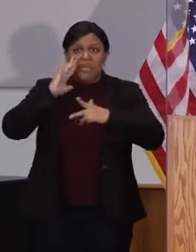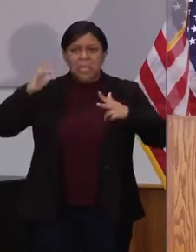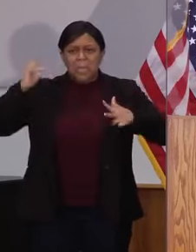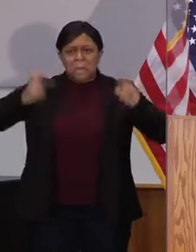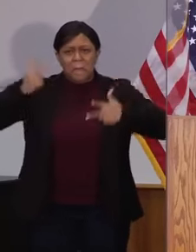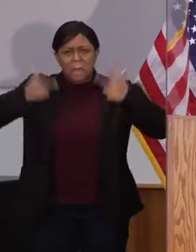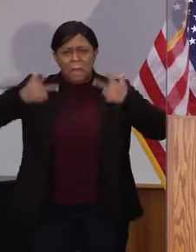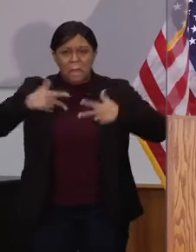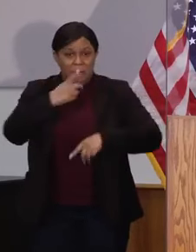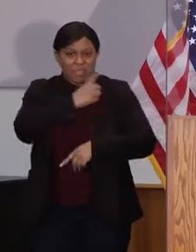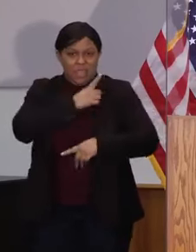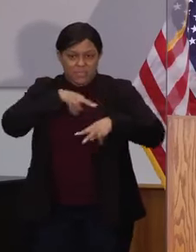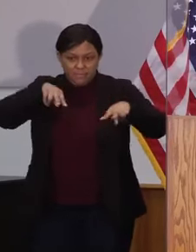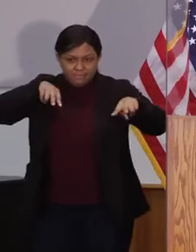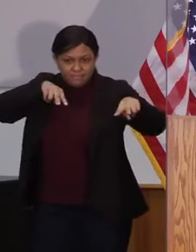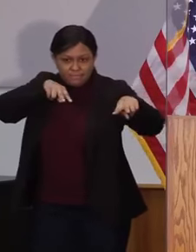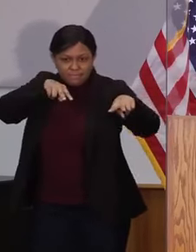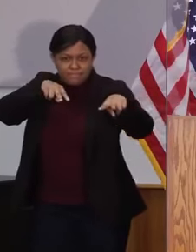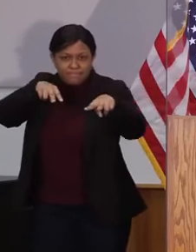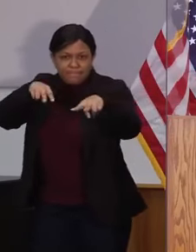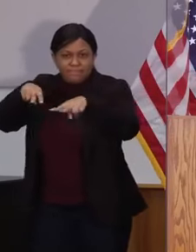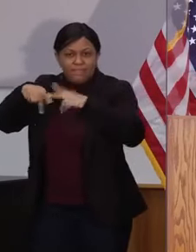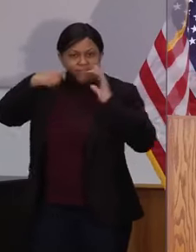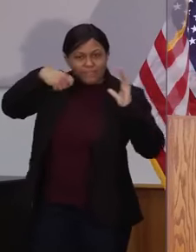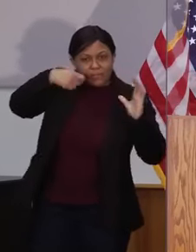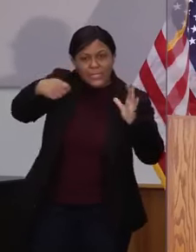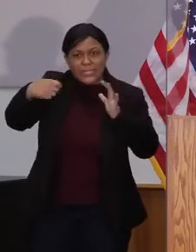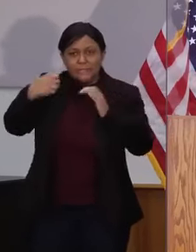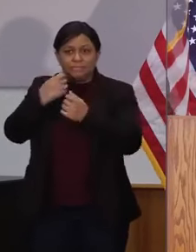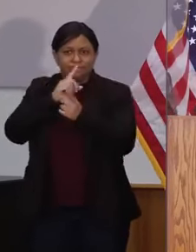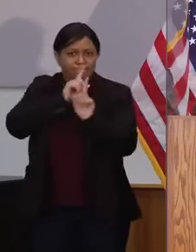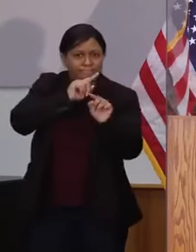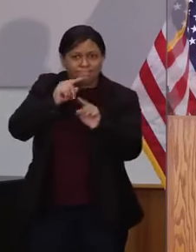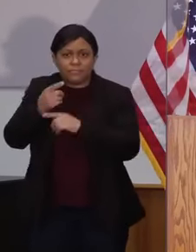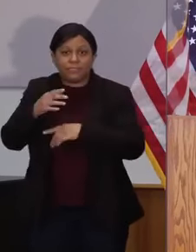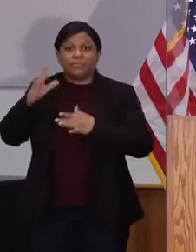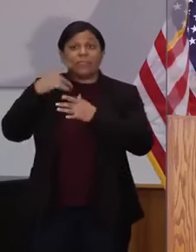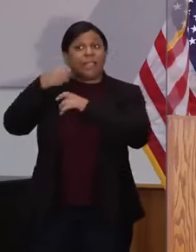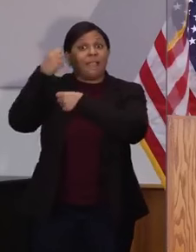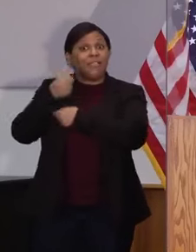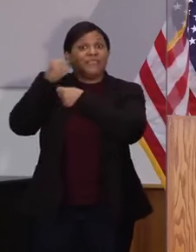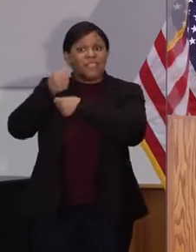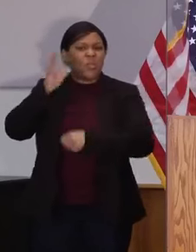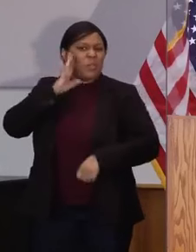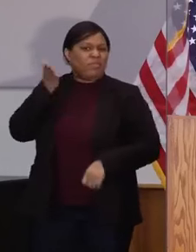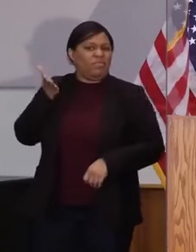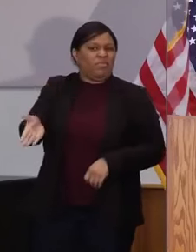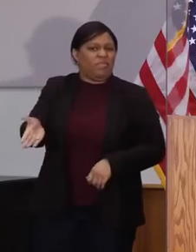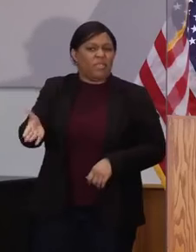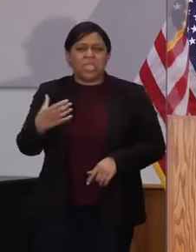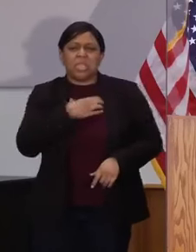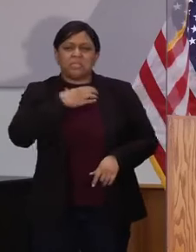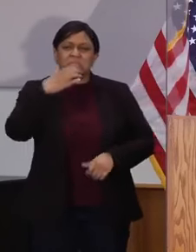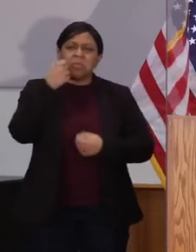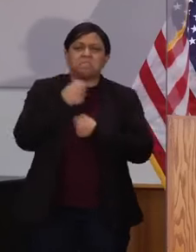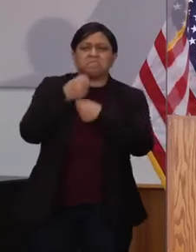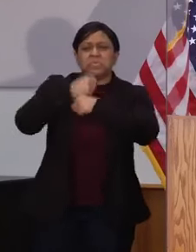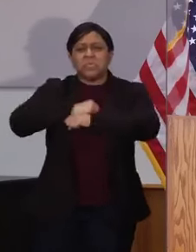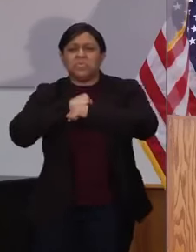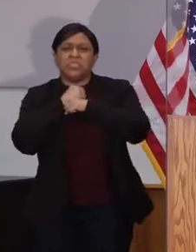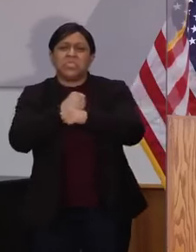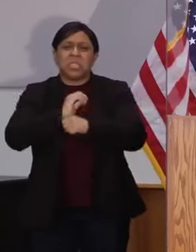Minneapolis. And of course, activists, some there to express legitimate concerns, and we want to protect their First Amendment